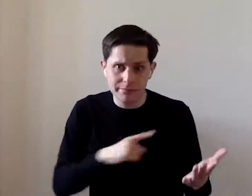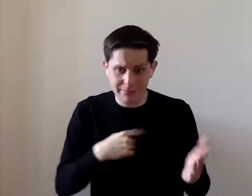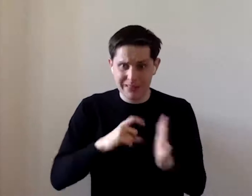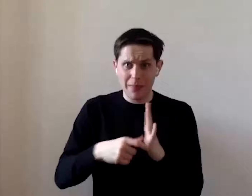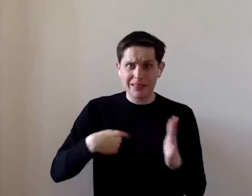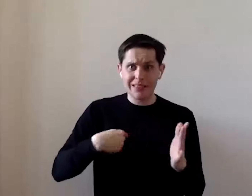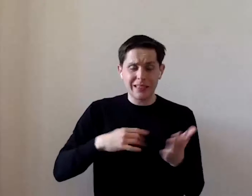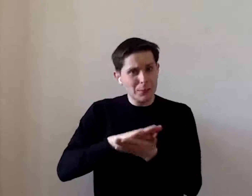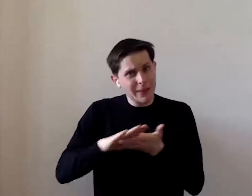so